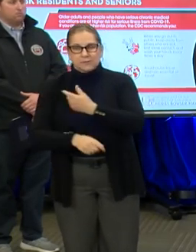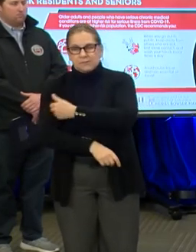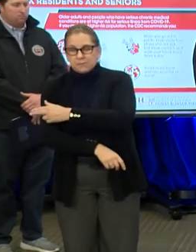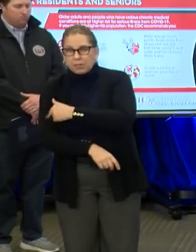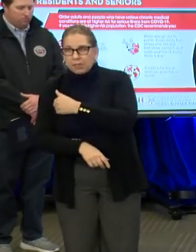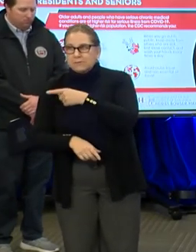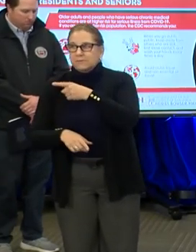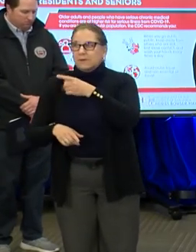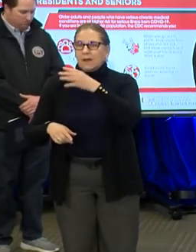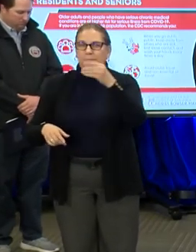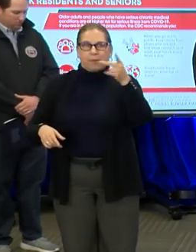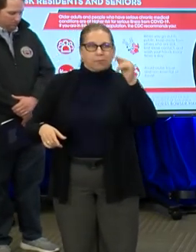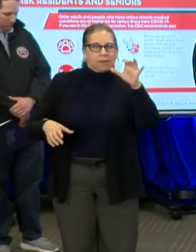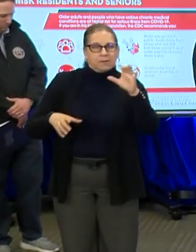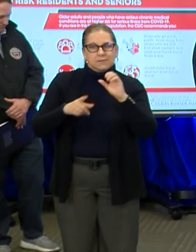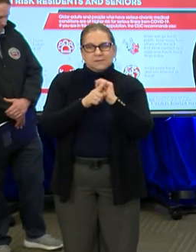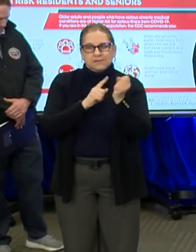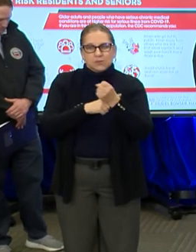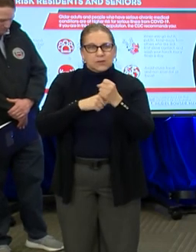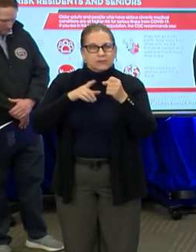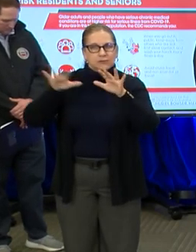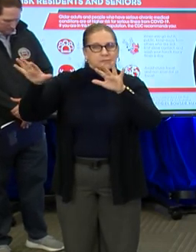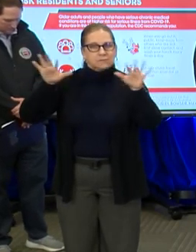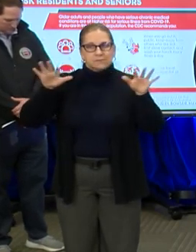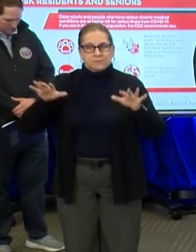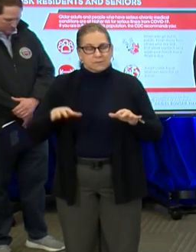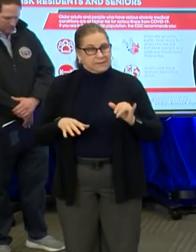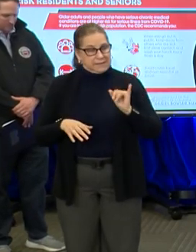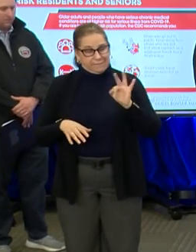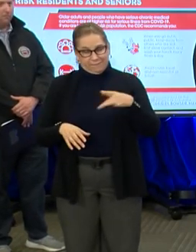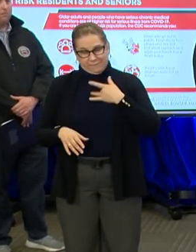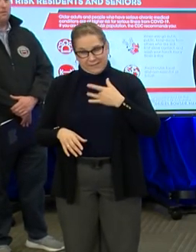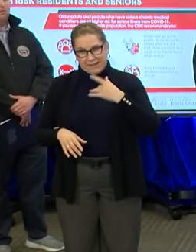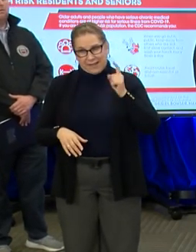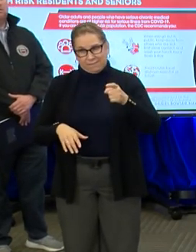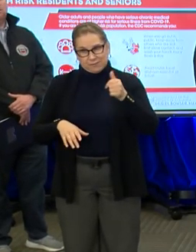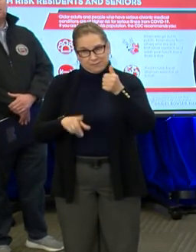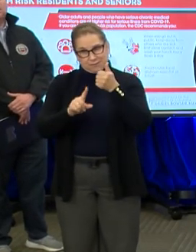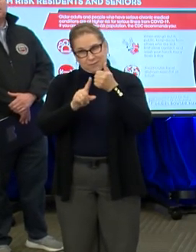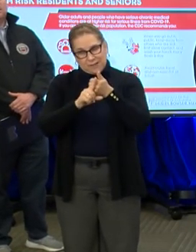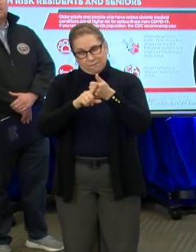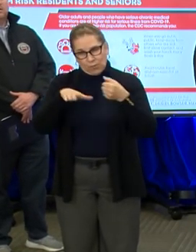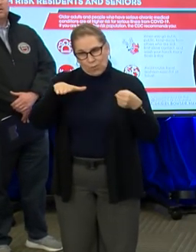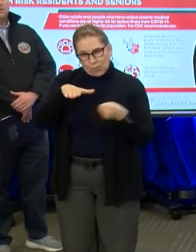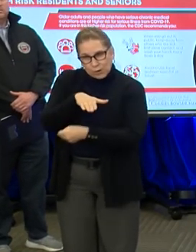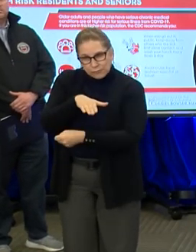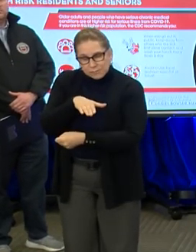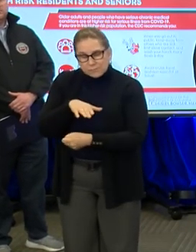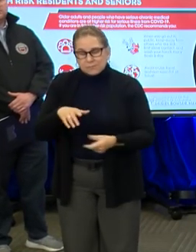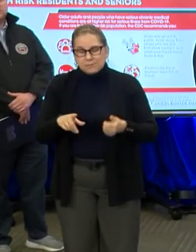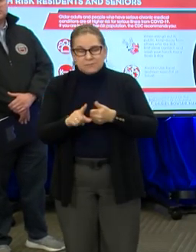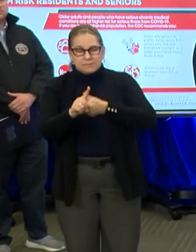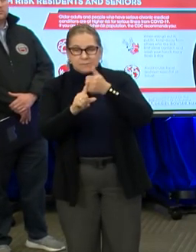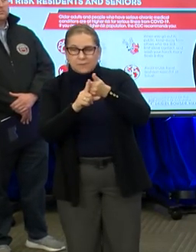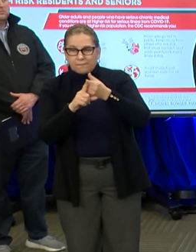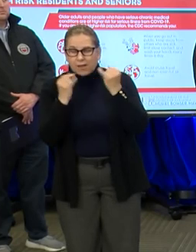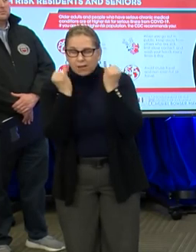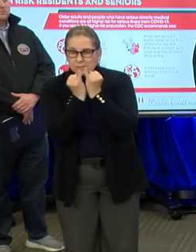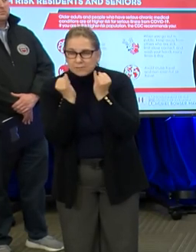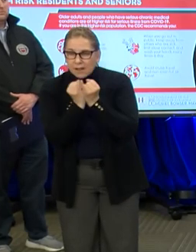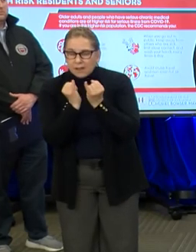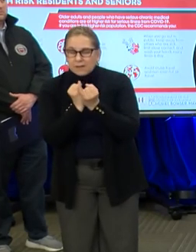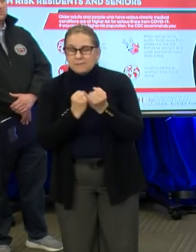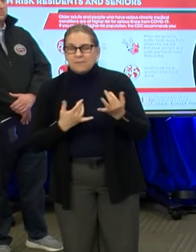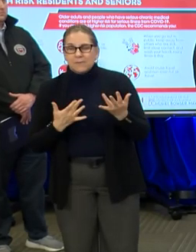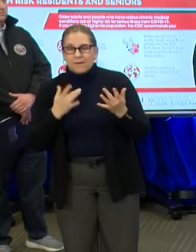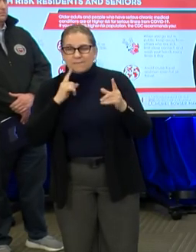have to self-quarantine or self-isolate while you're waiting for your test result, we recognize that it may be a high period of anxiety for